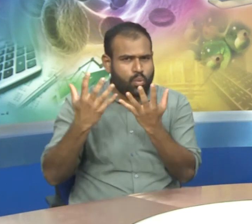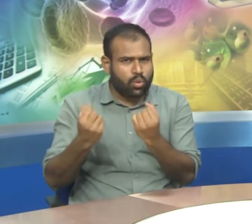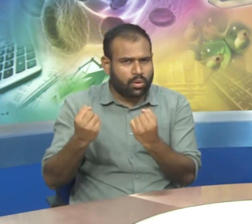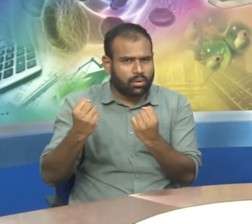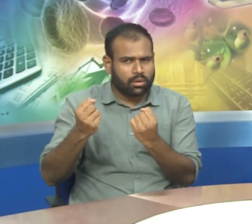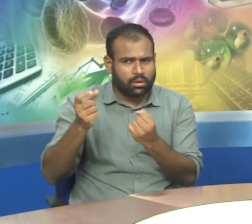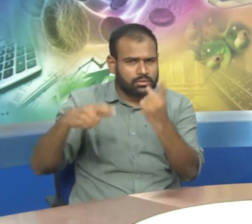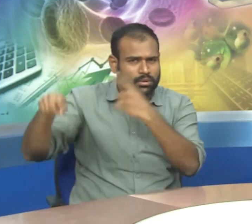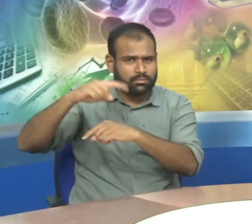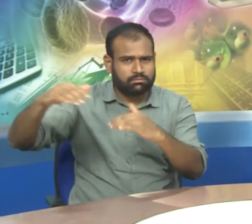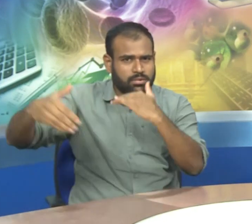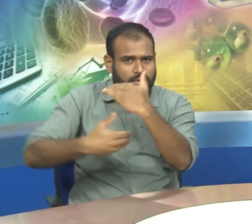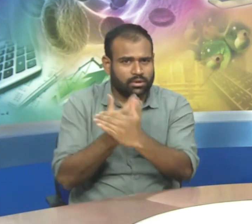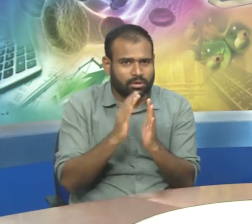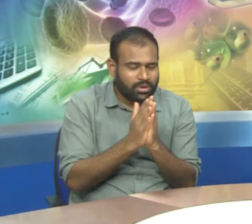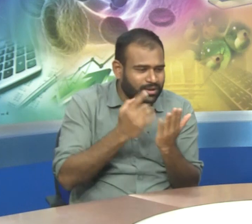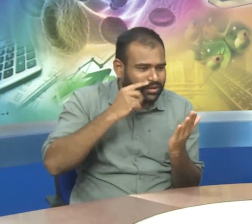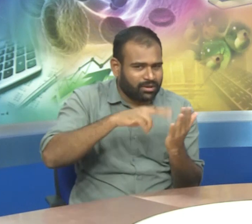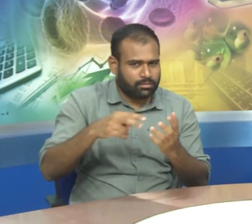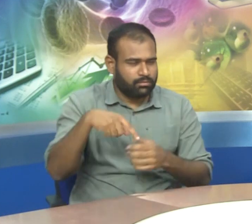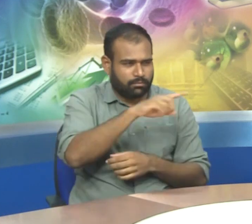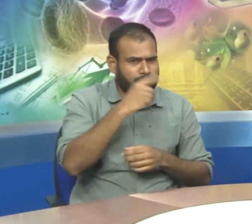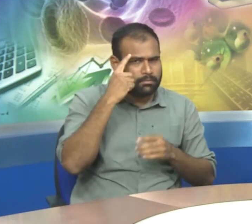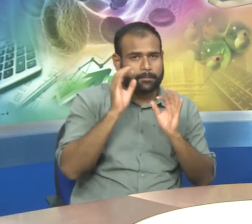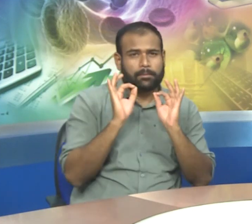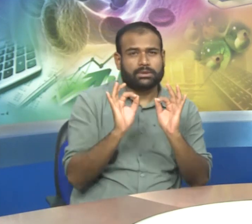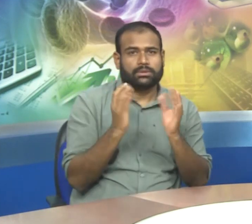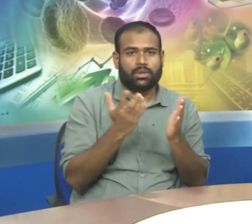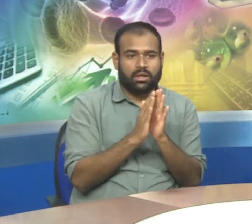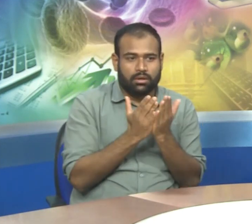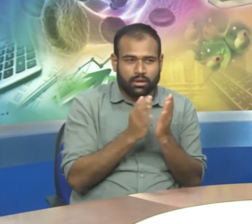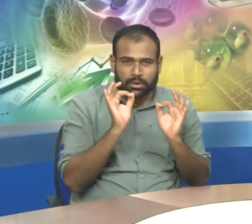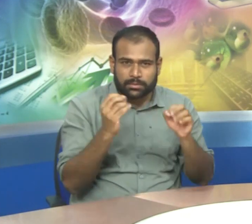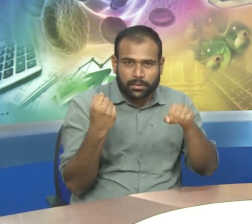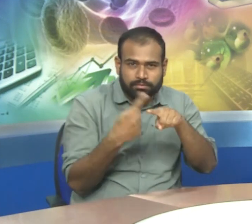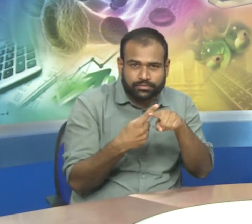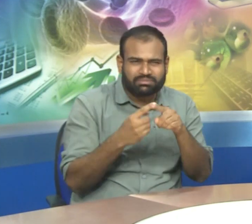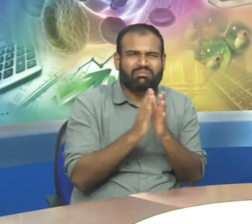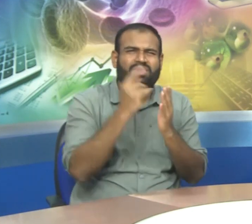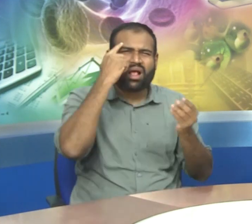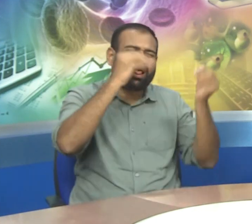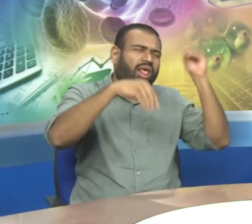This service helps the reader to select the right book for educational and recreational purpose.